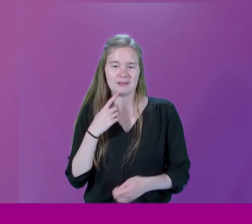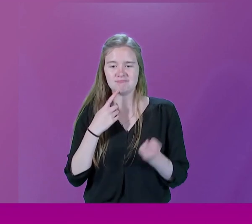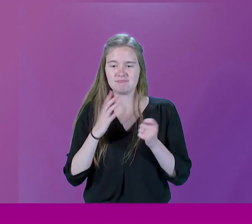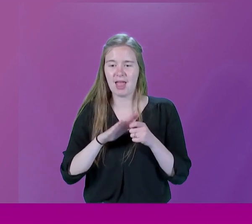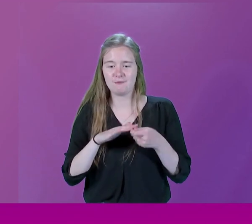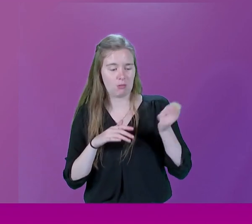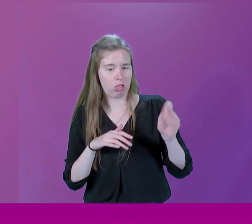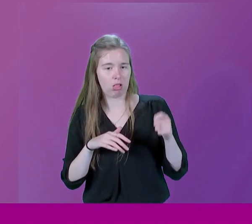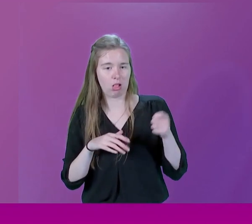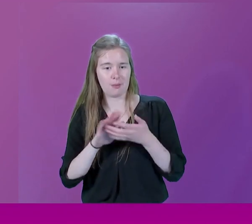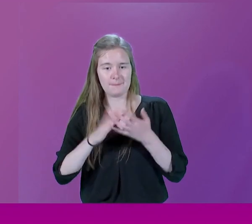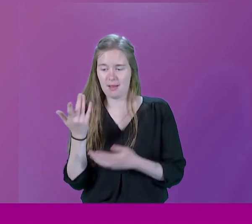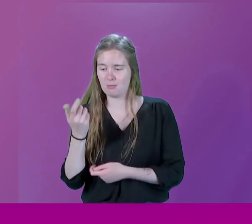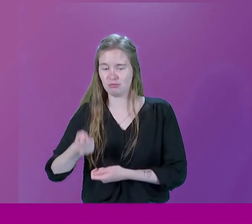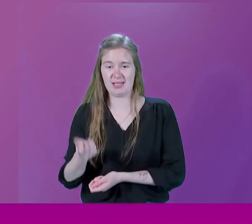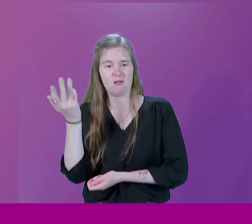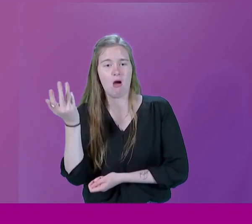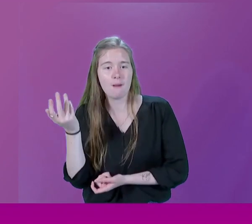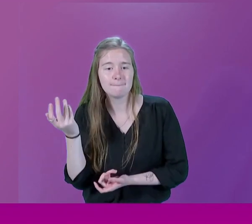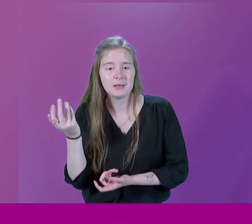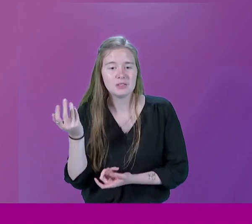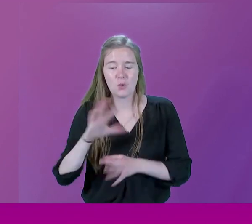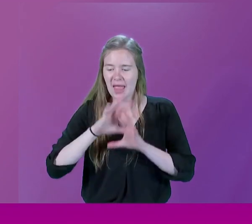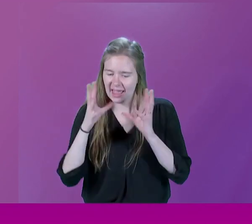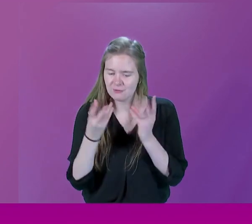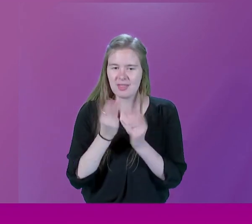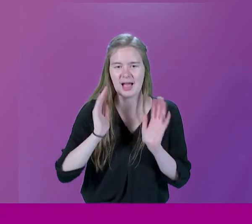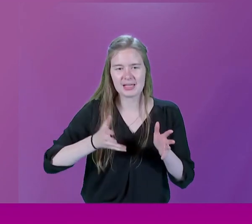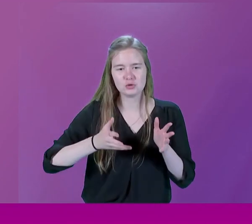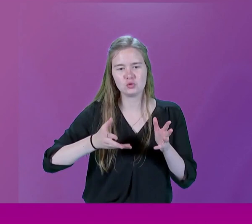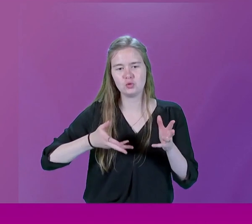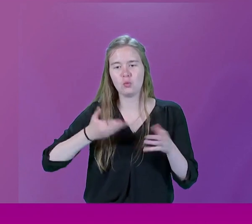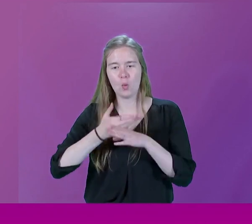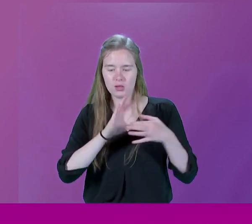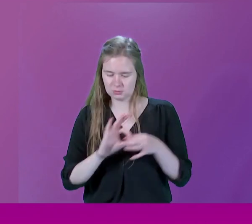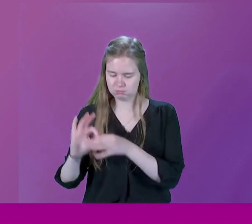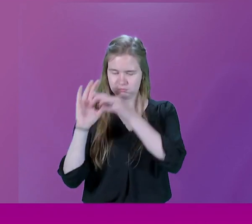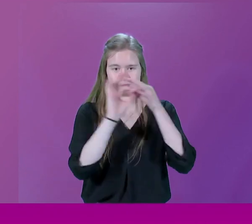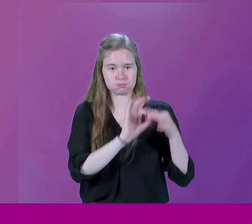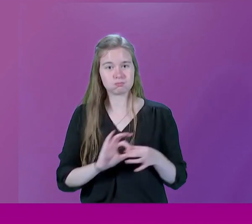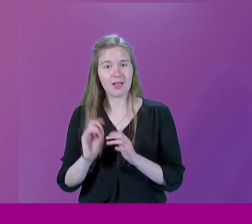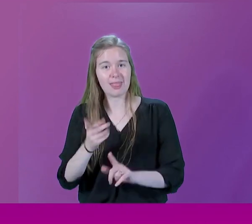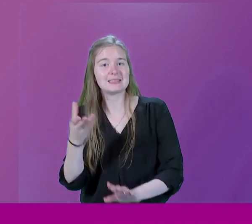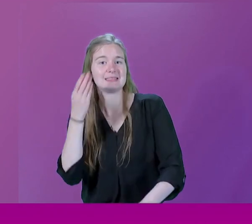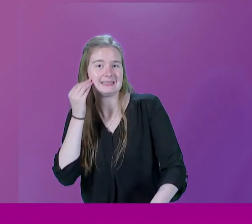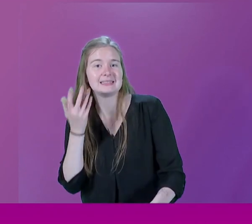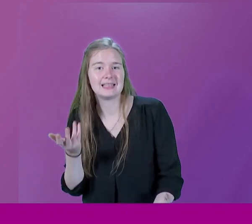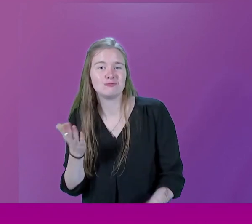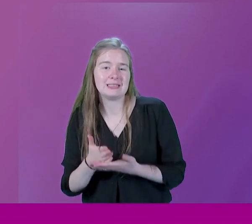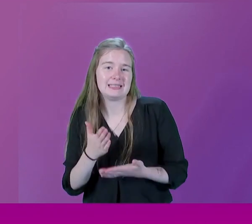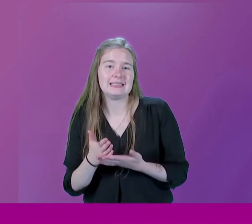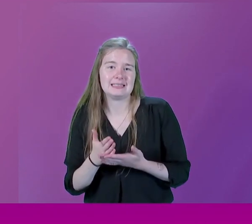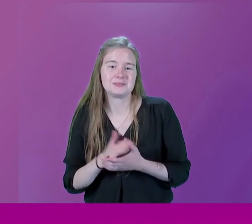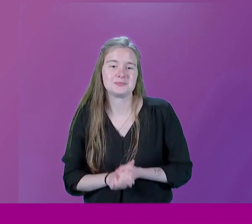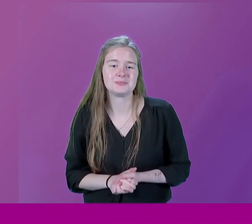hand, then this will give up, you know. So everything has to work together, and that's what listening is as